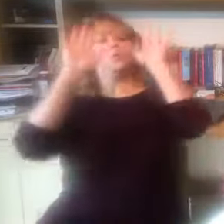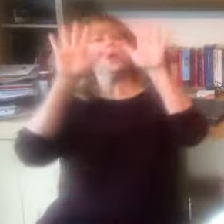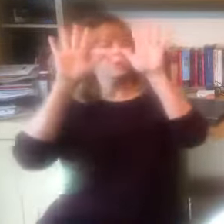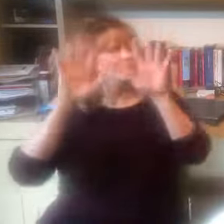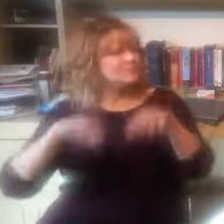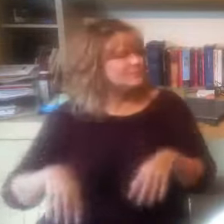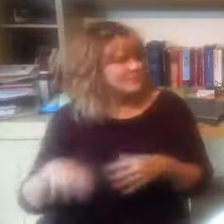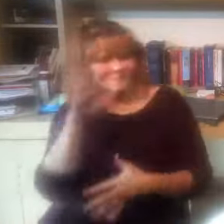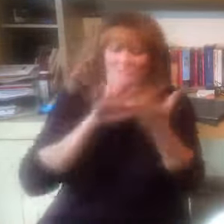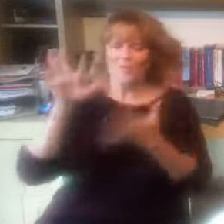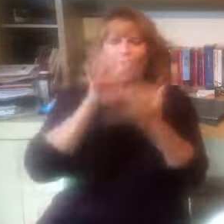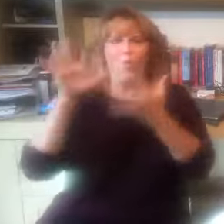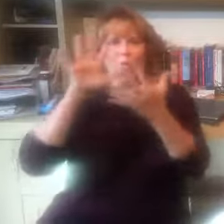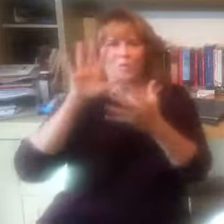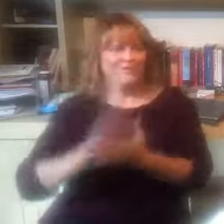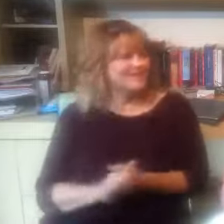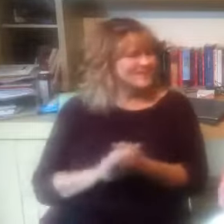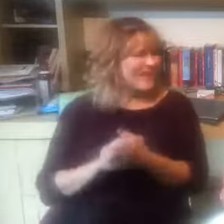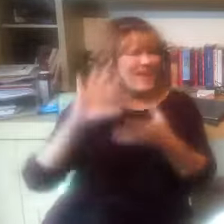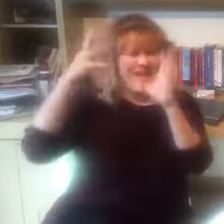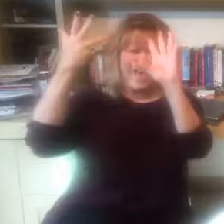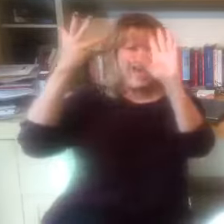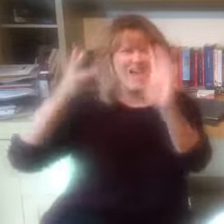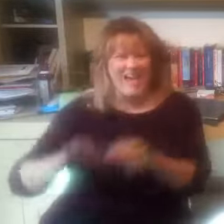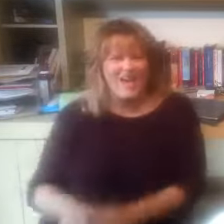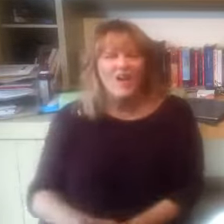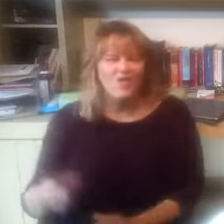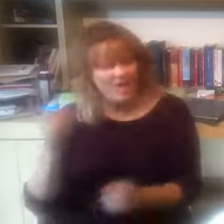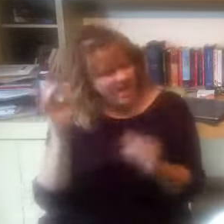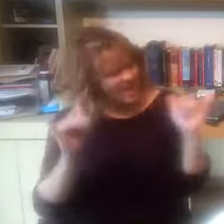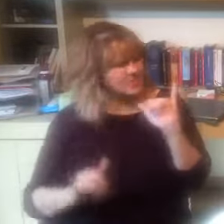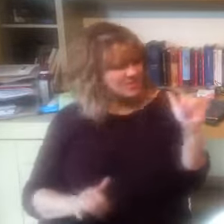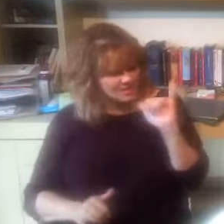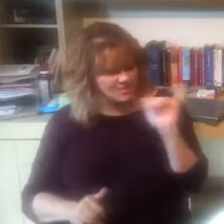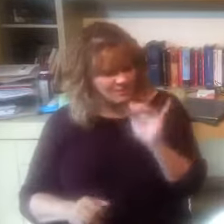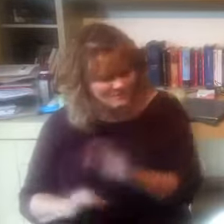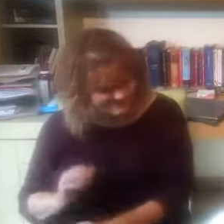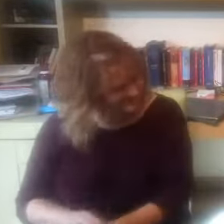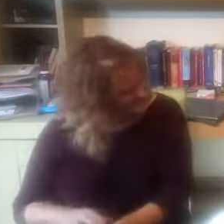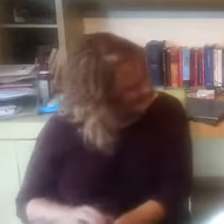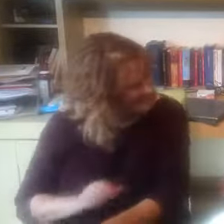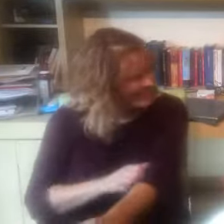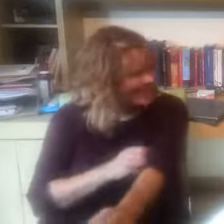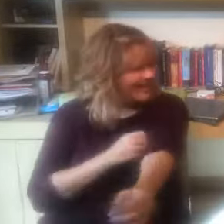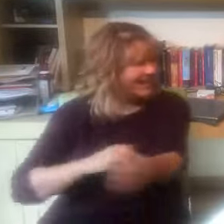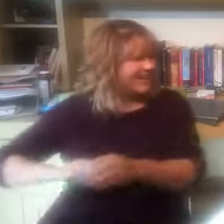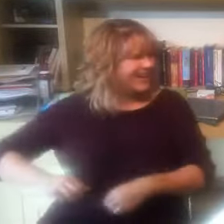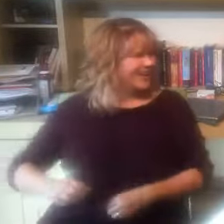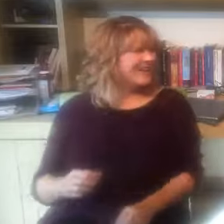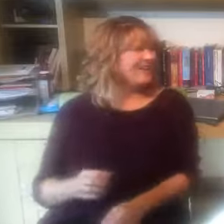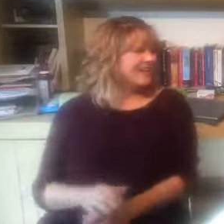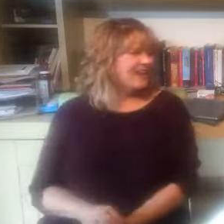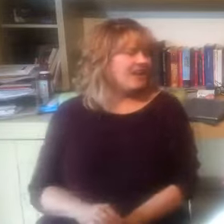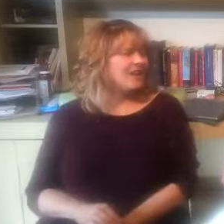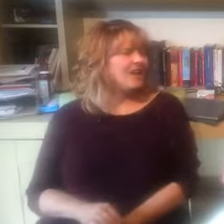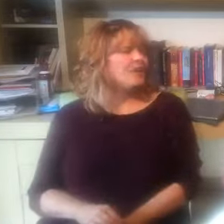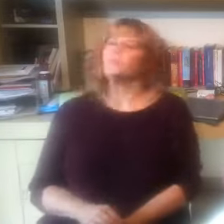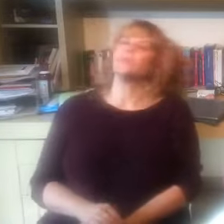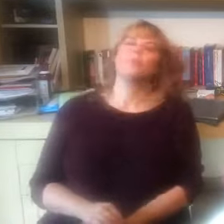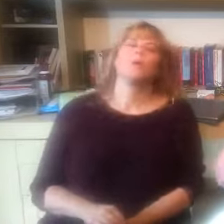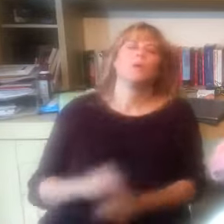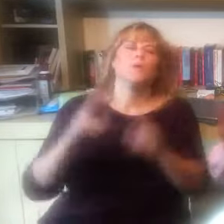I get stirred up. She's getting stirred up, too. Well, I have to, because you do. You know what? When I was, we held